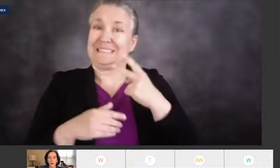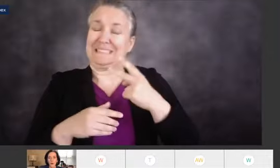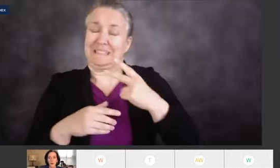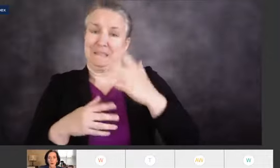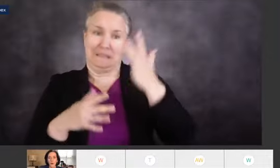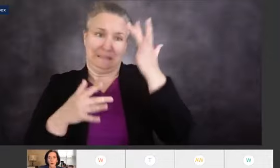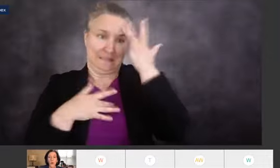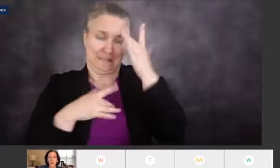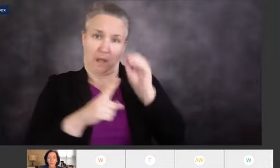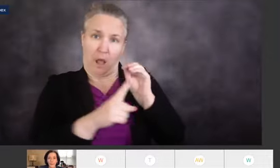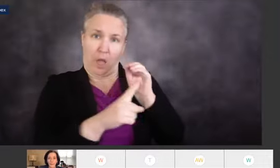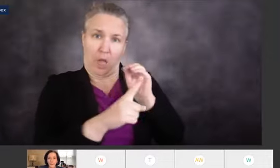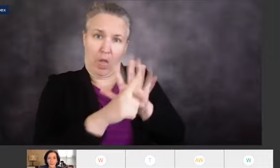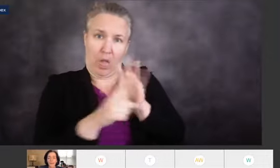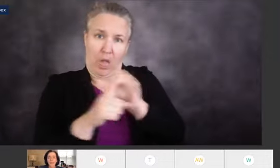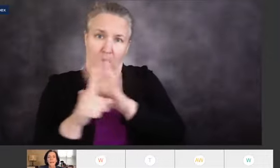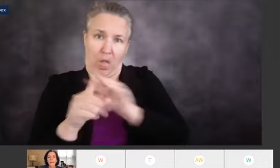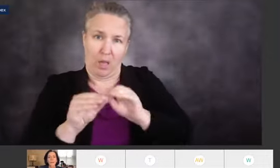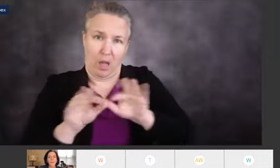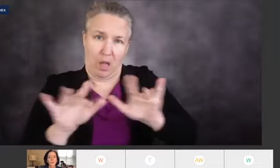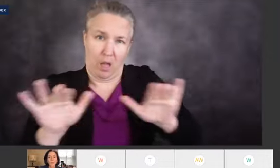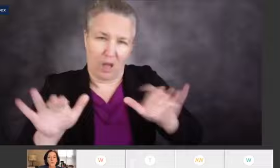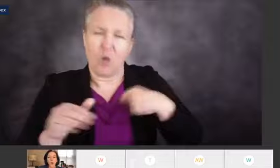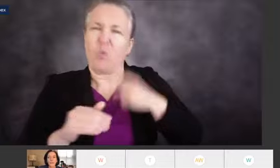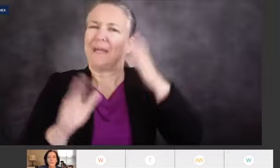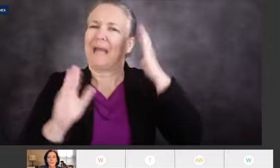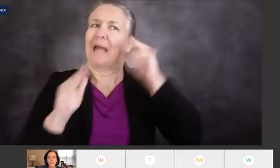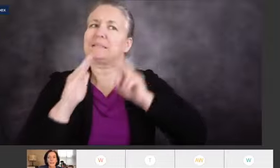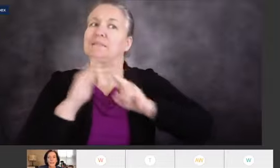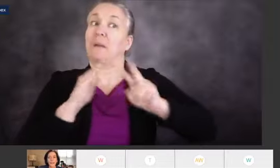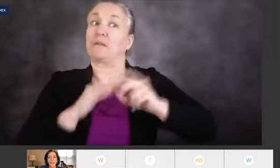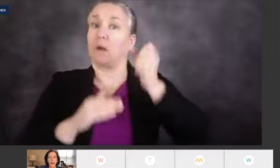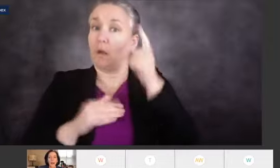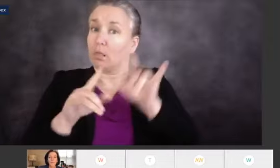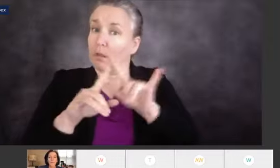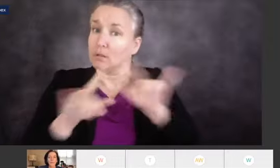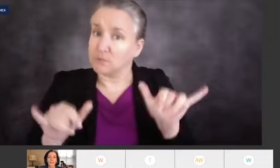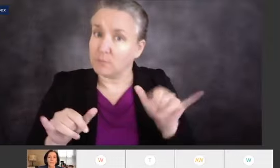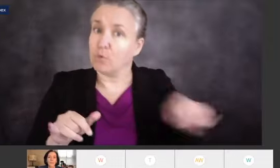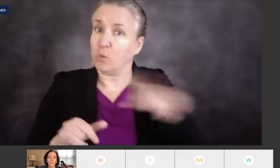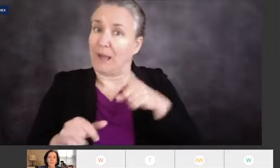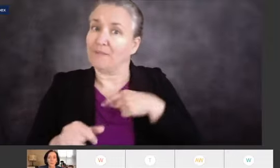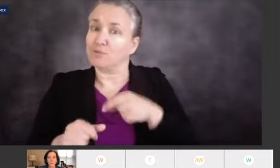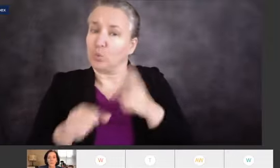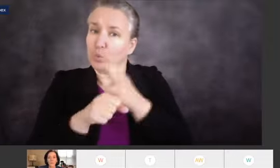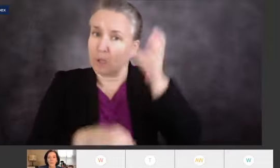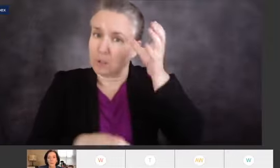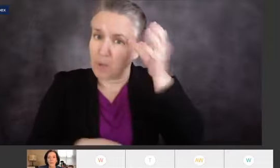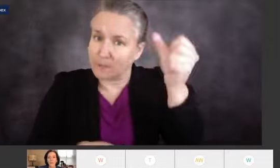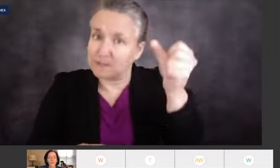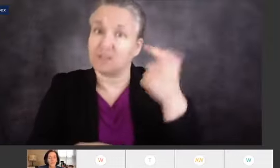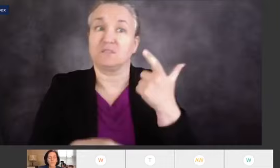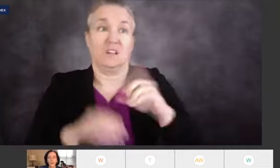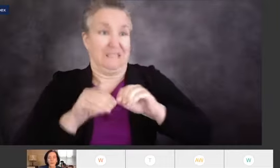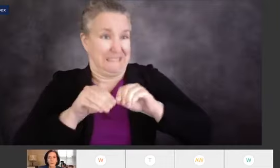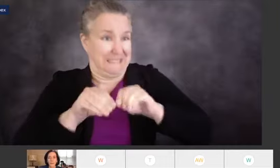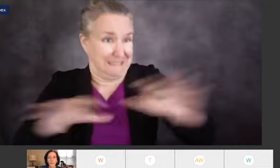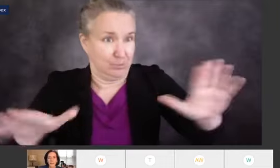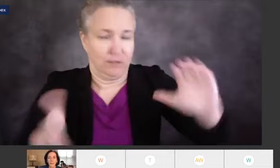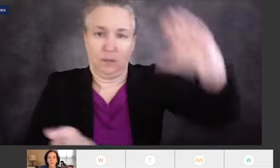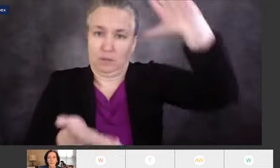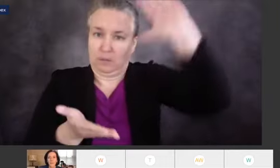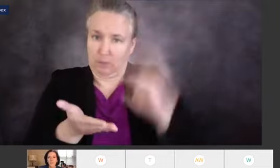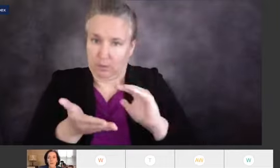our. We expected this, but we must all continue to take common sense steps to reduce the spread of this very,